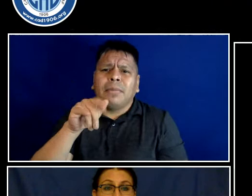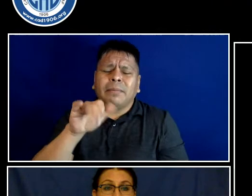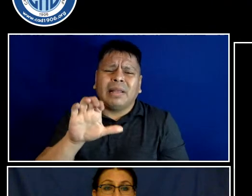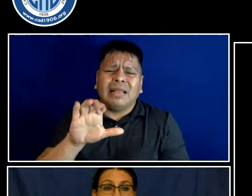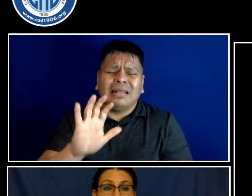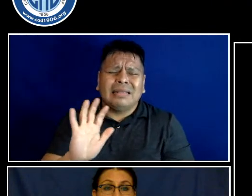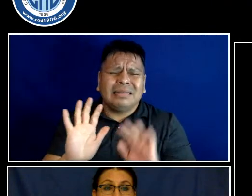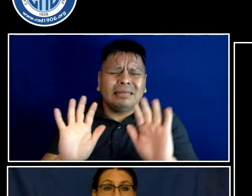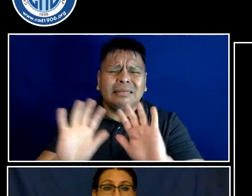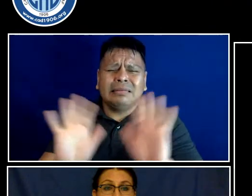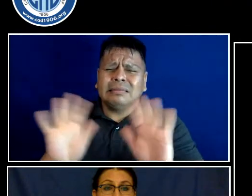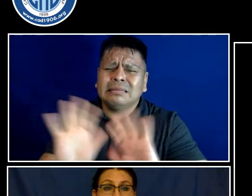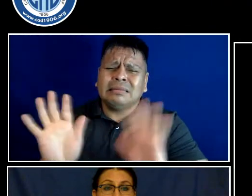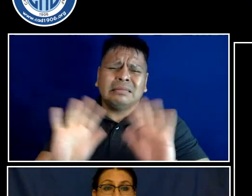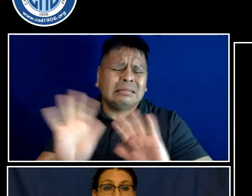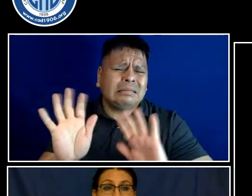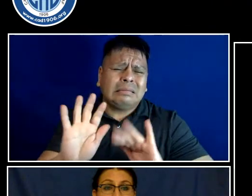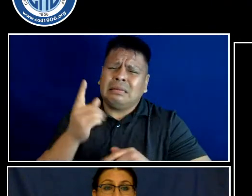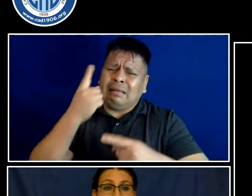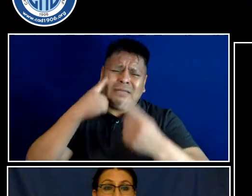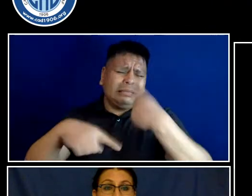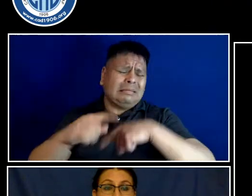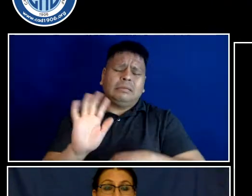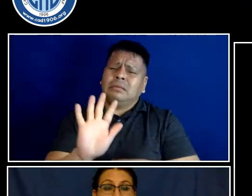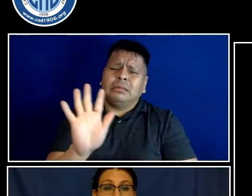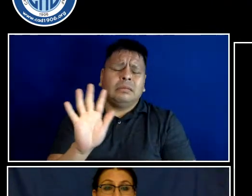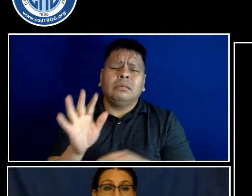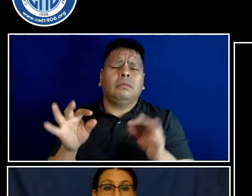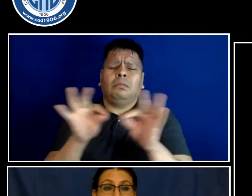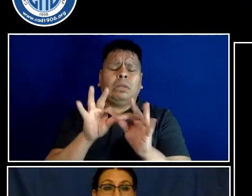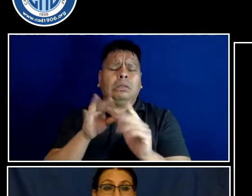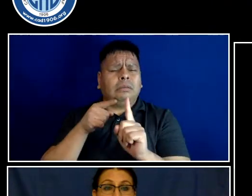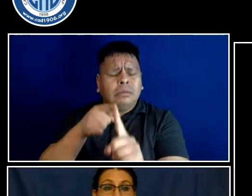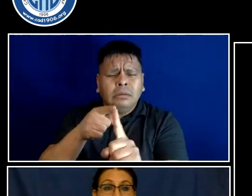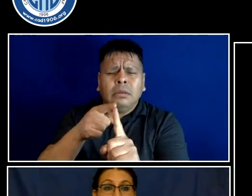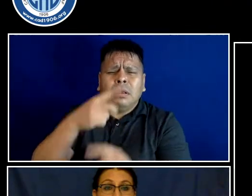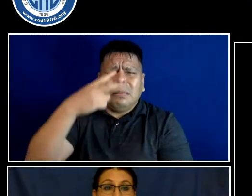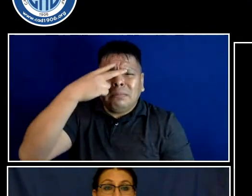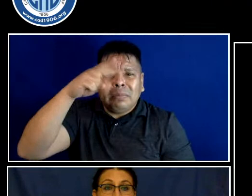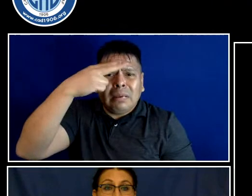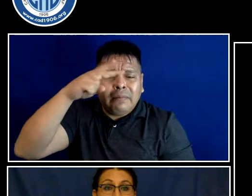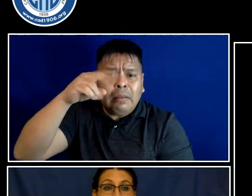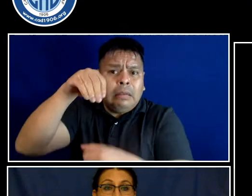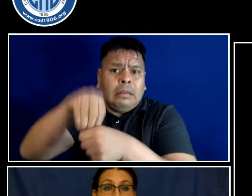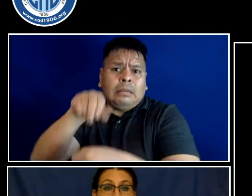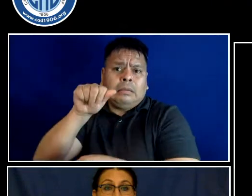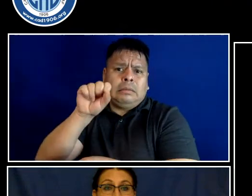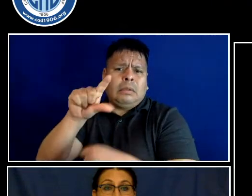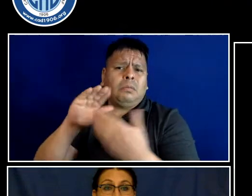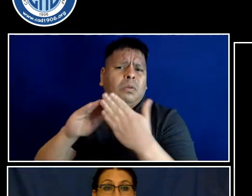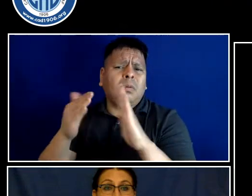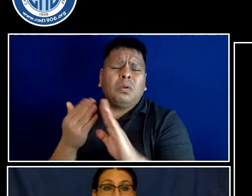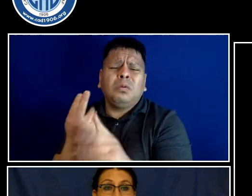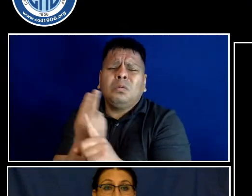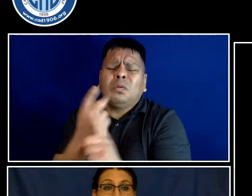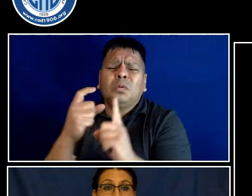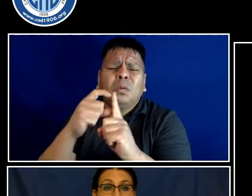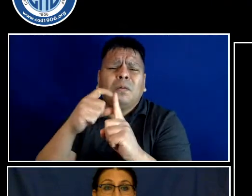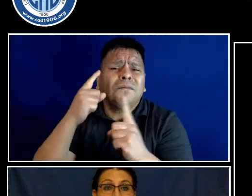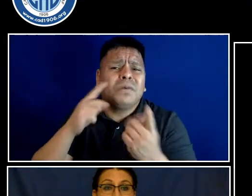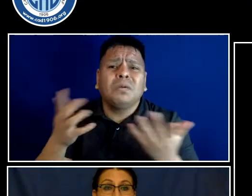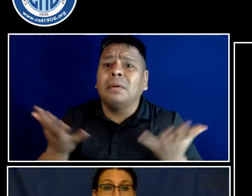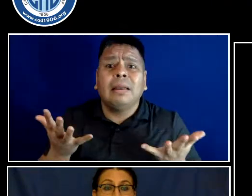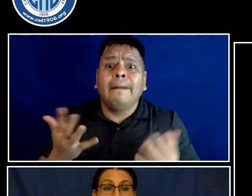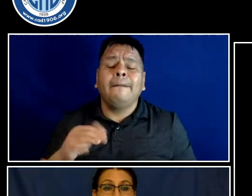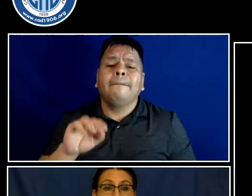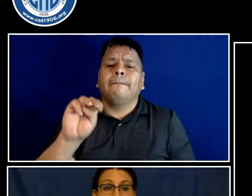for Latino, for Latina, for Latinx, or Hispanic, and we really want to clear that up. That's not an accurate sign to be used